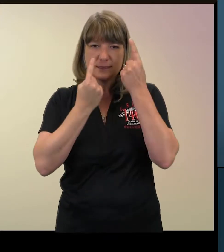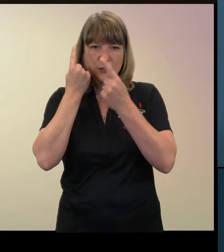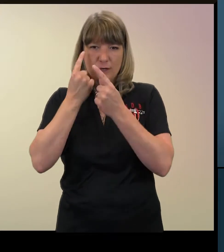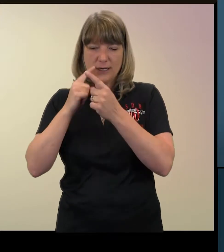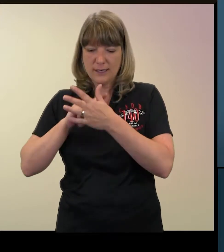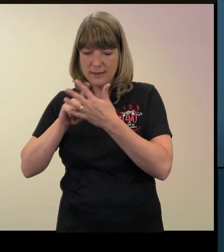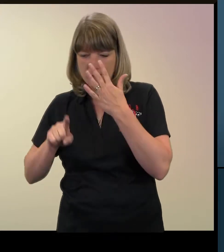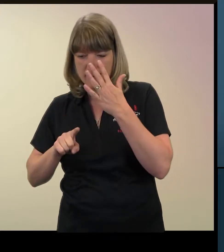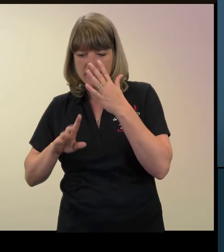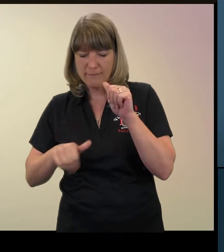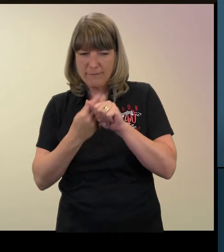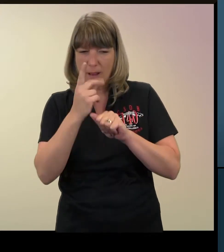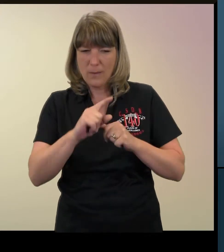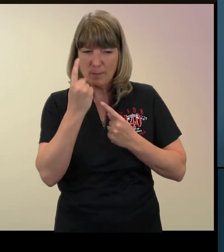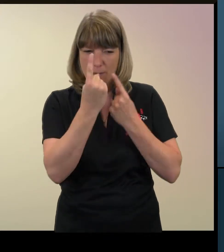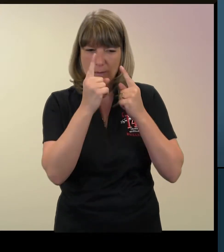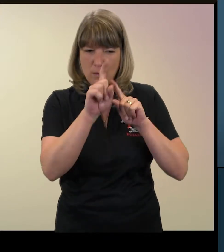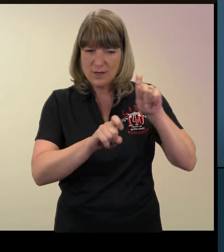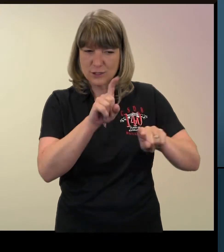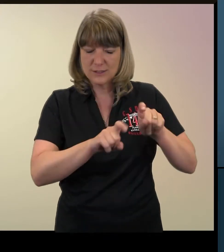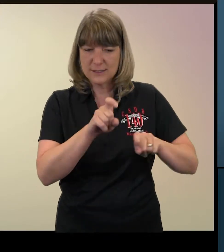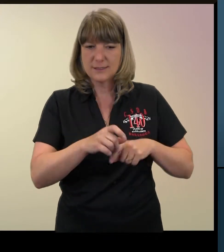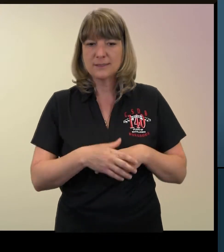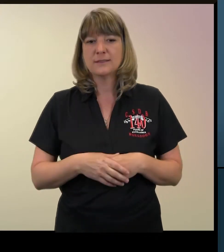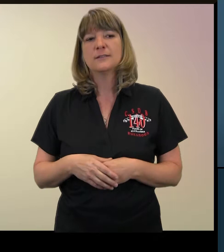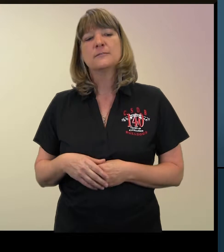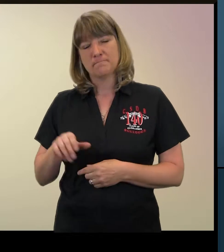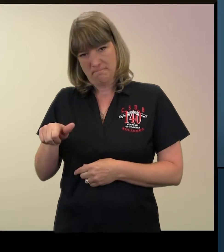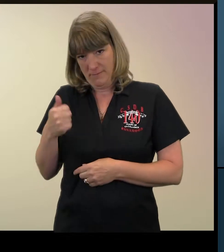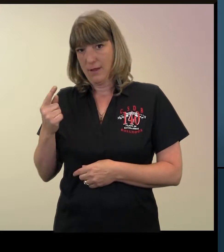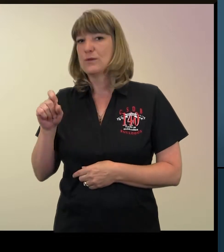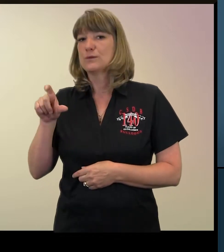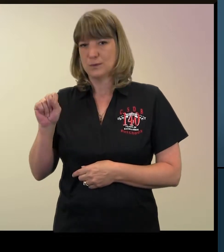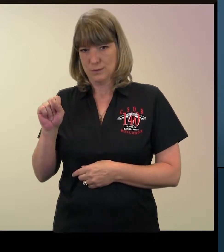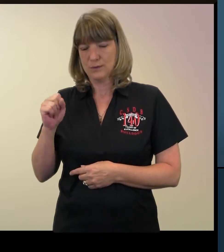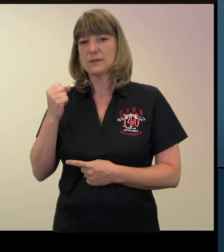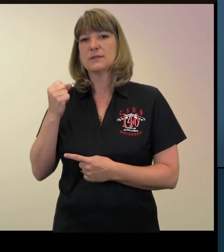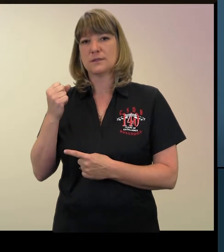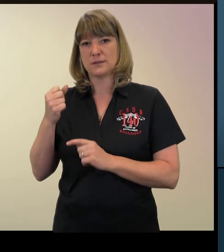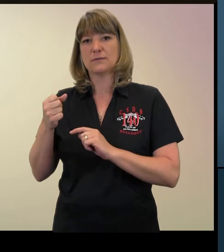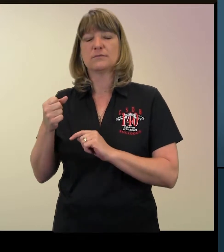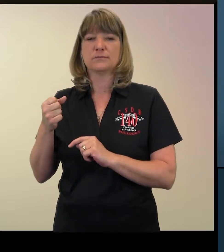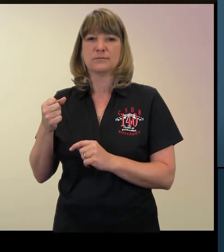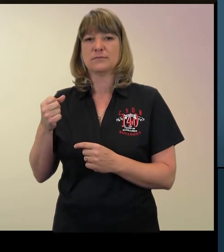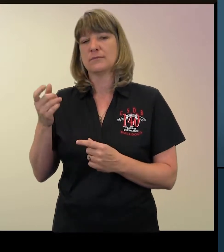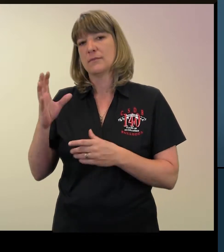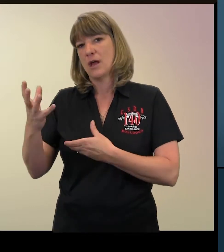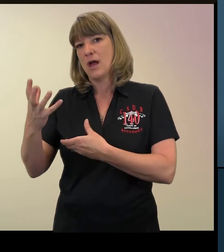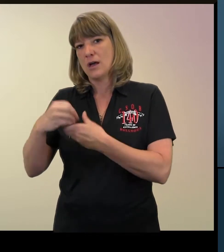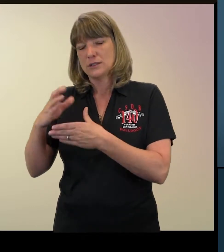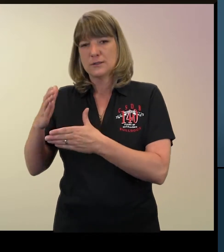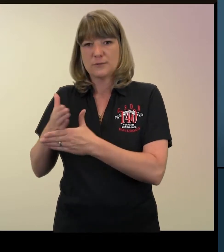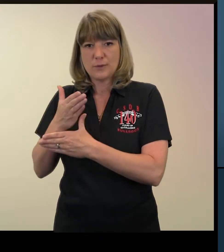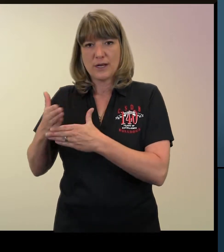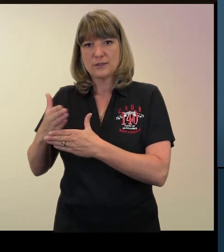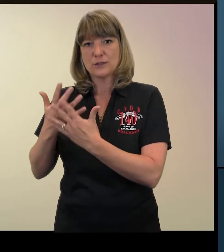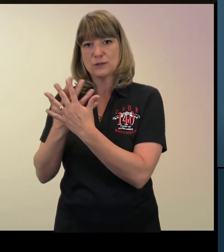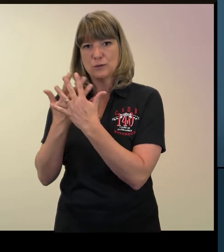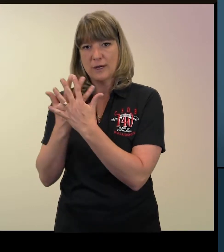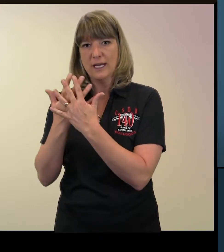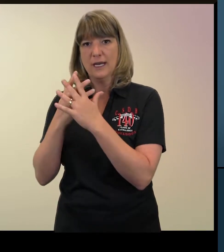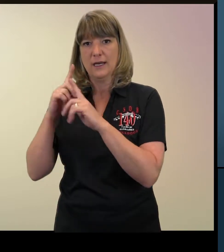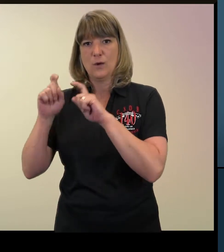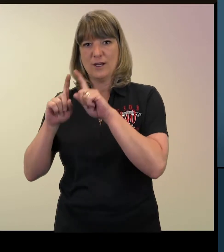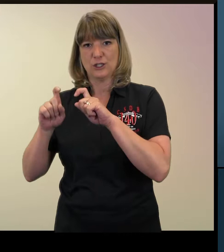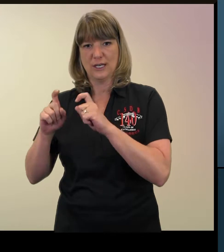follow-up questions. There are other tools that are considered screeners, like the Autism Spectrum Screening Questionnaire, which